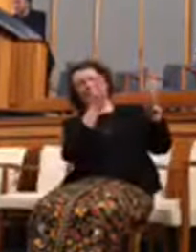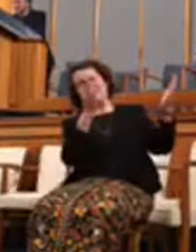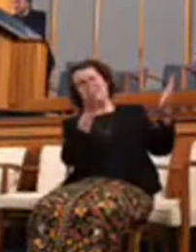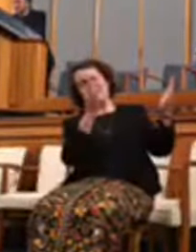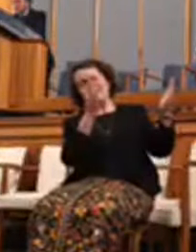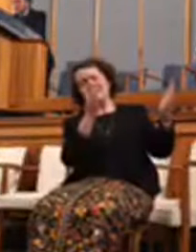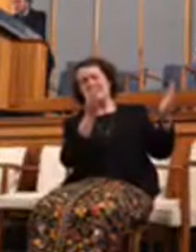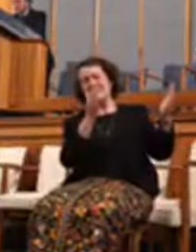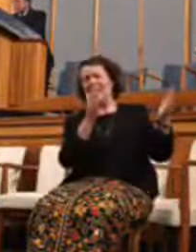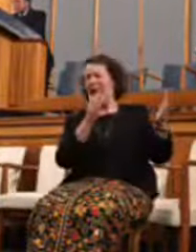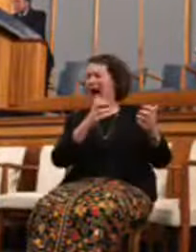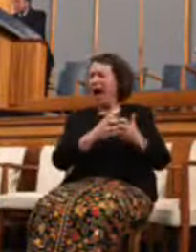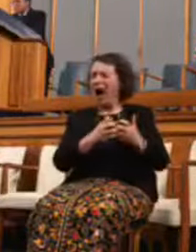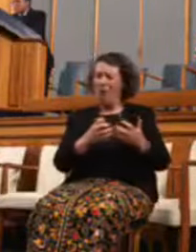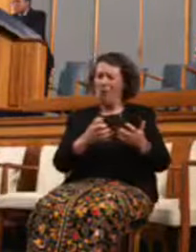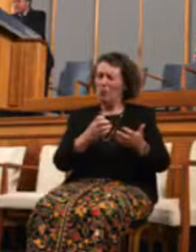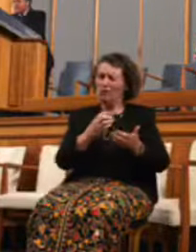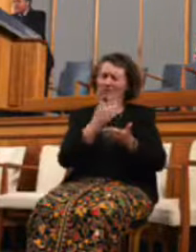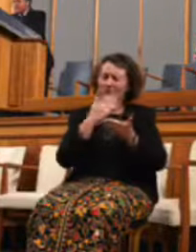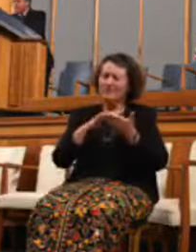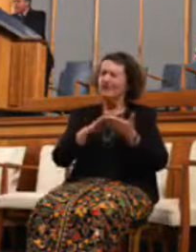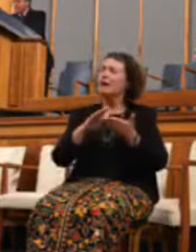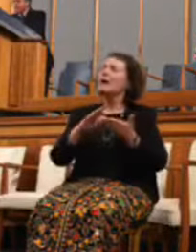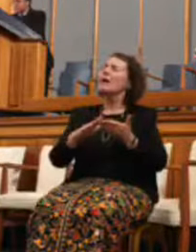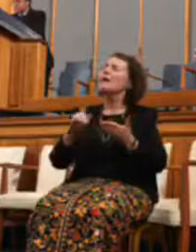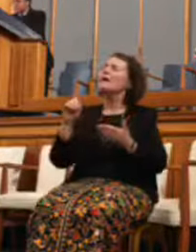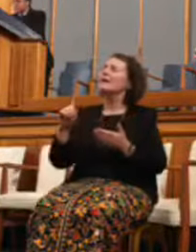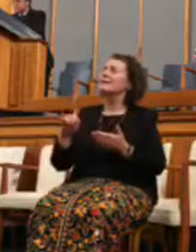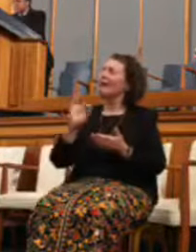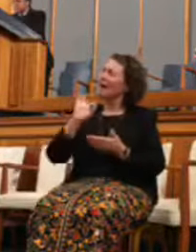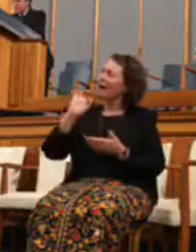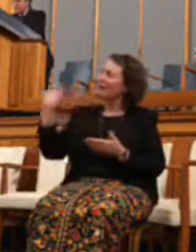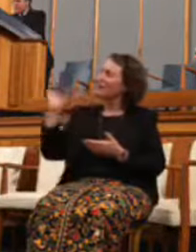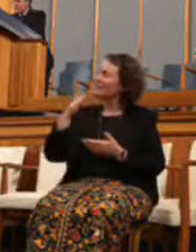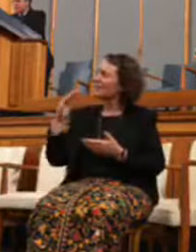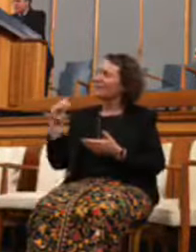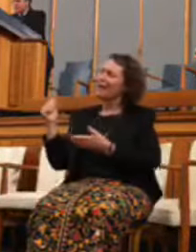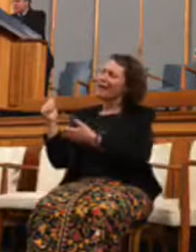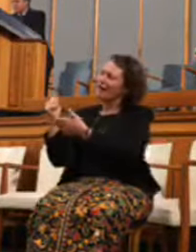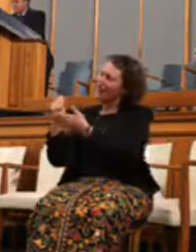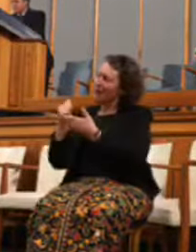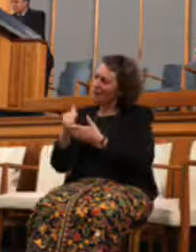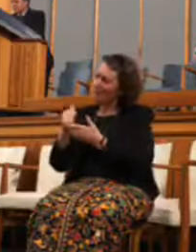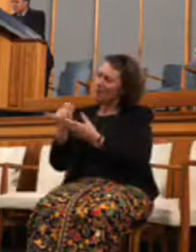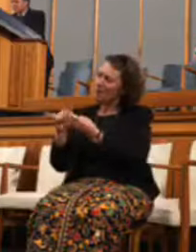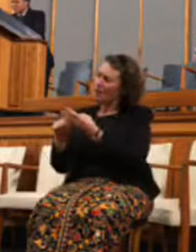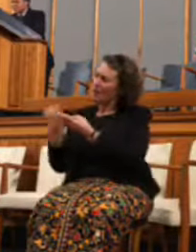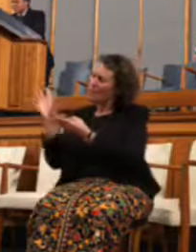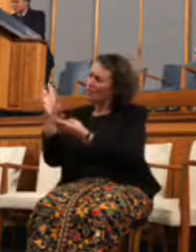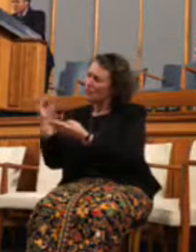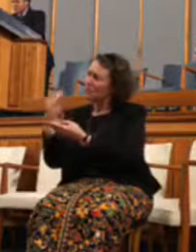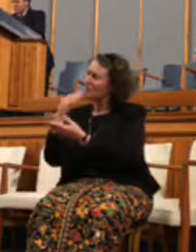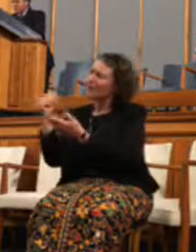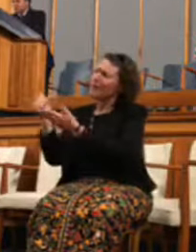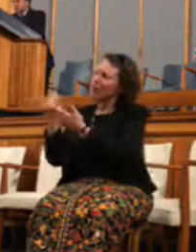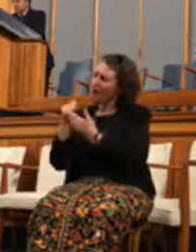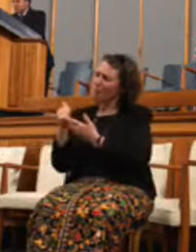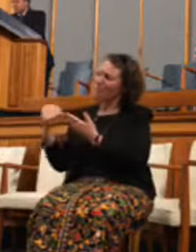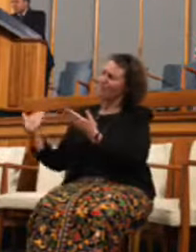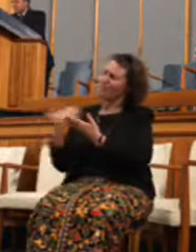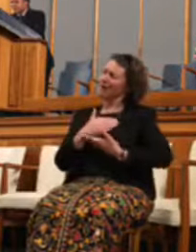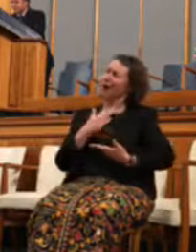that the gracious Holy Spirit will move us and pierce our hearts so we may